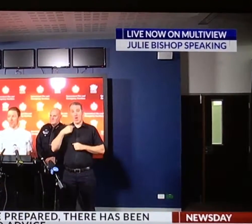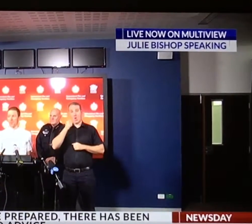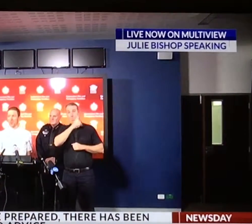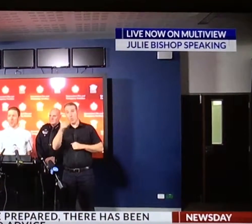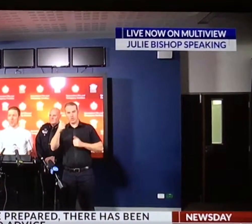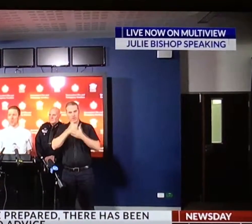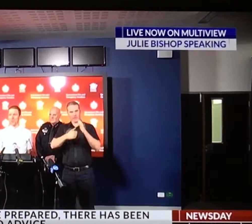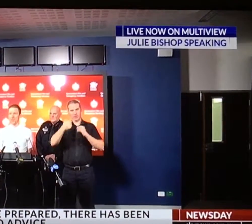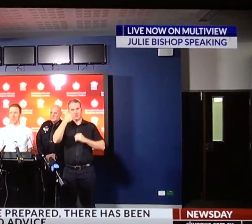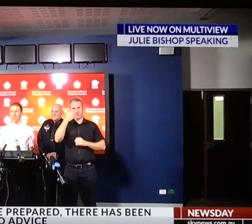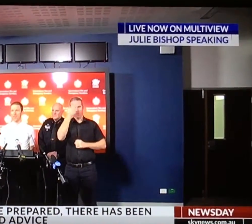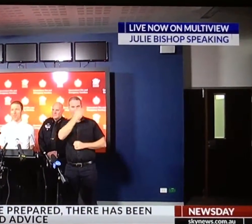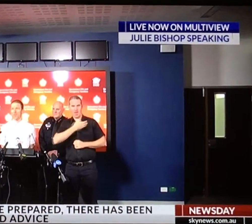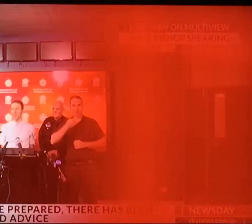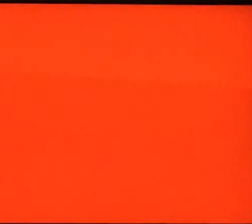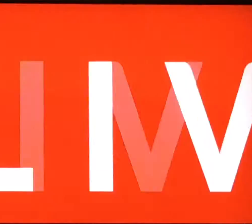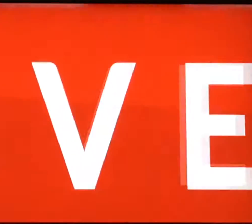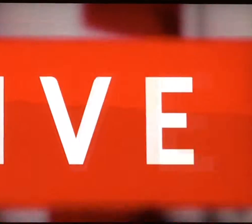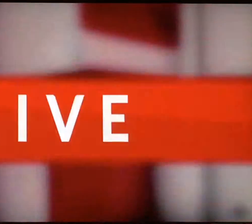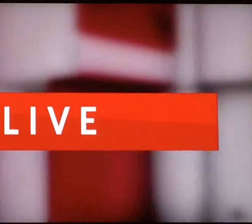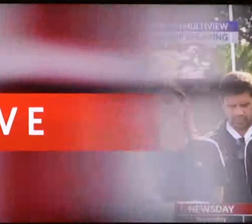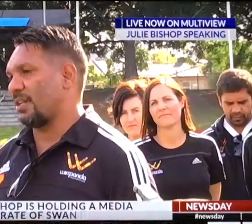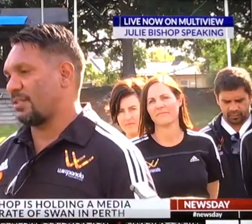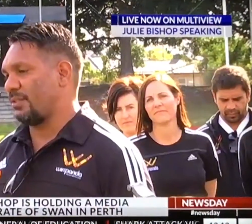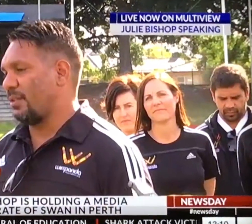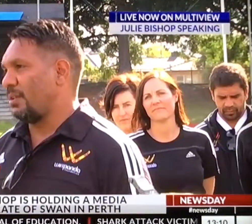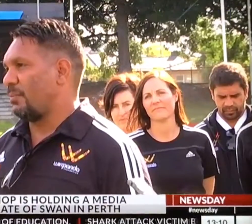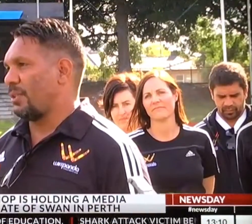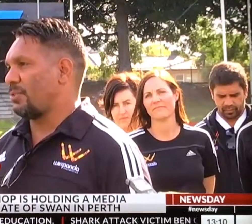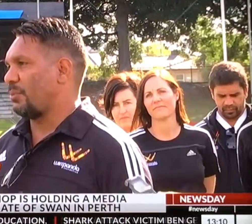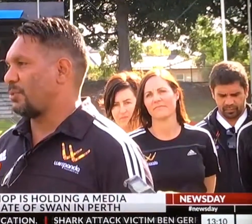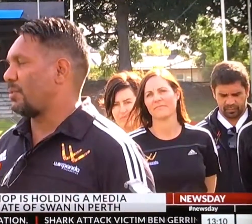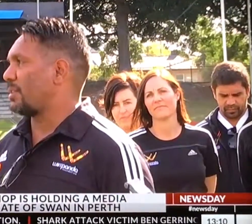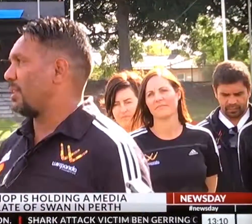Wales over this weekend. We are now taking you live to Perth. The Prime Minister, Julie Bishop, is there.